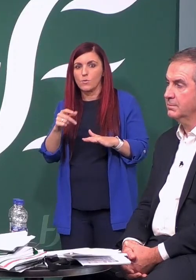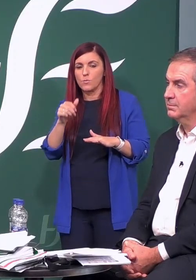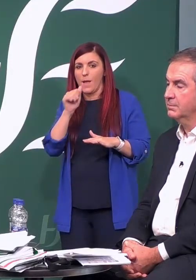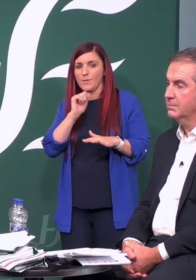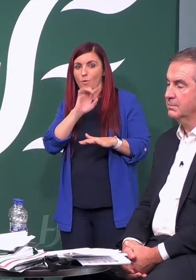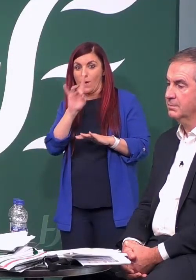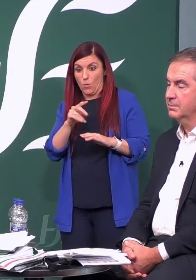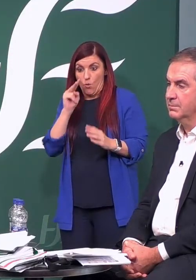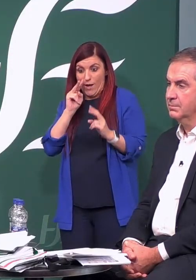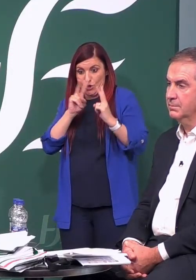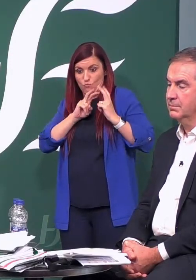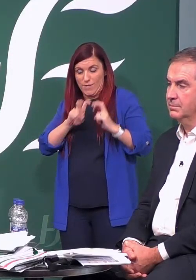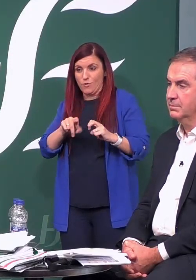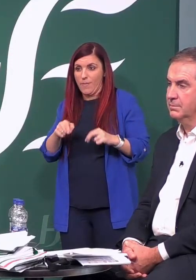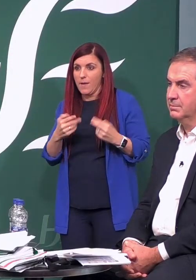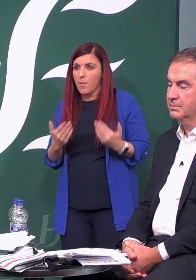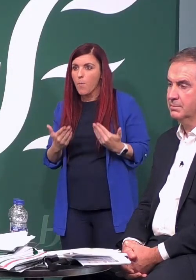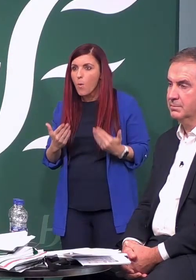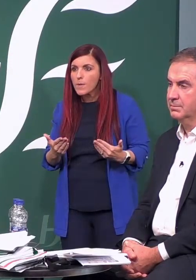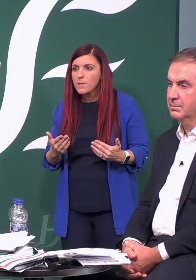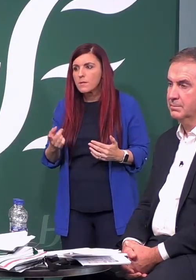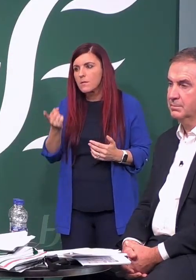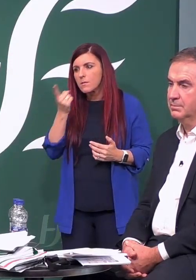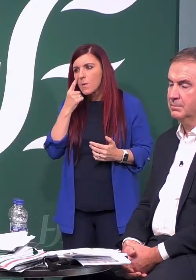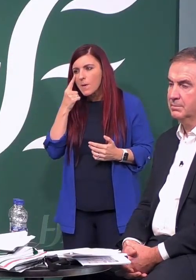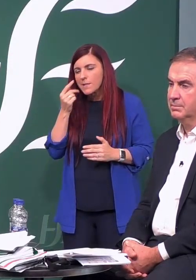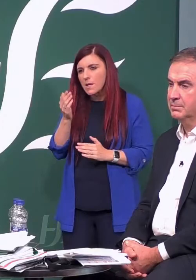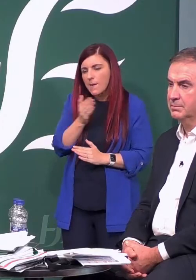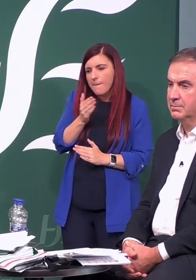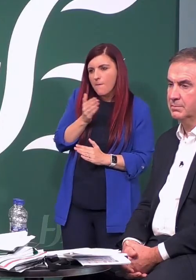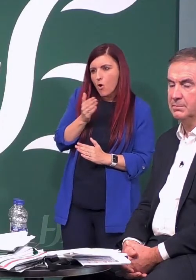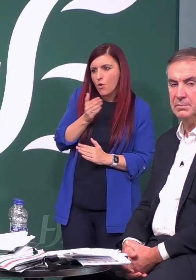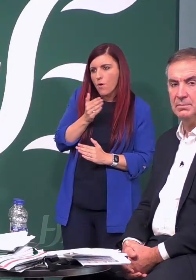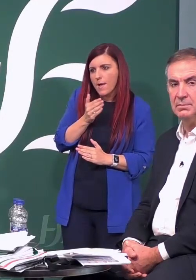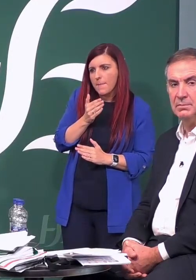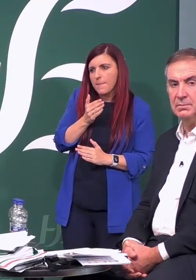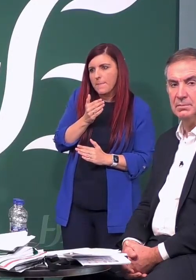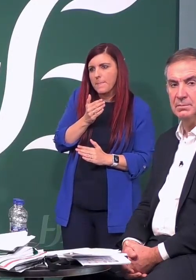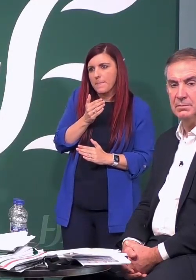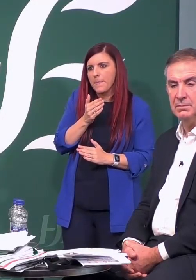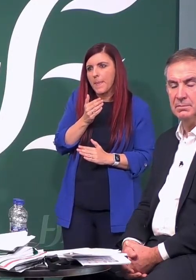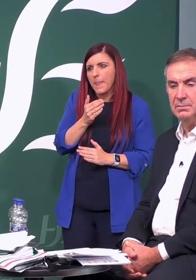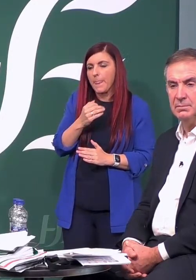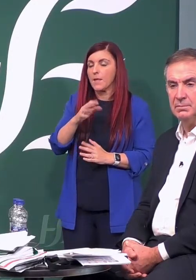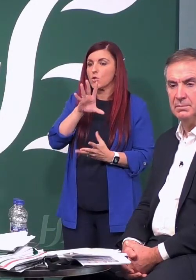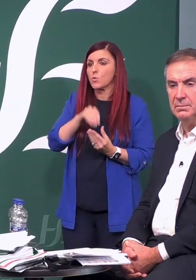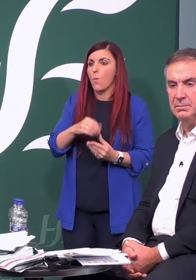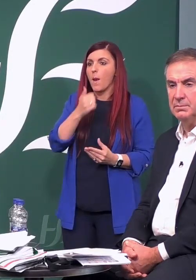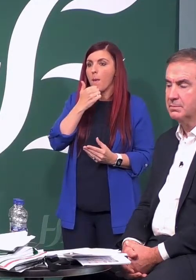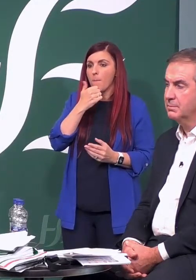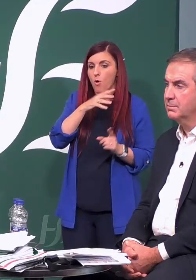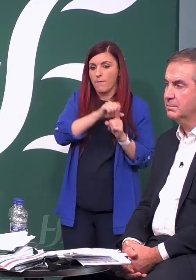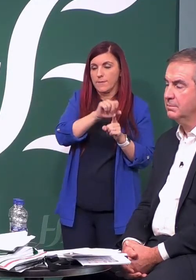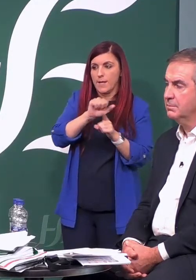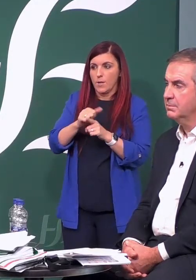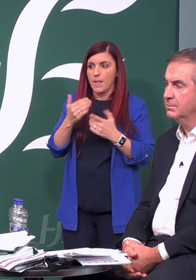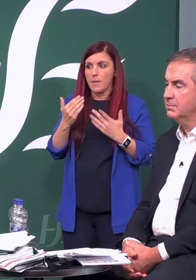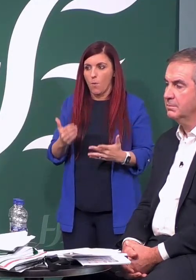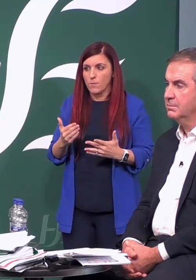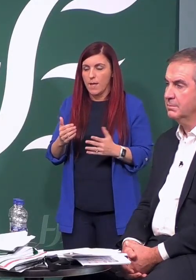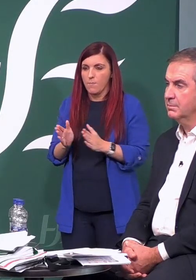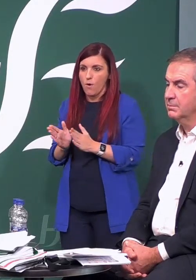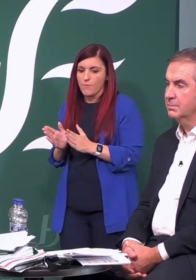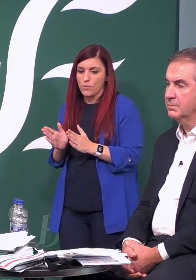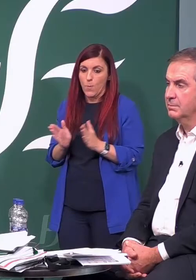where we see, as I showed, I don't know if you saw, you might have been here for earlier, in the profile of cases we have at the moment, there's a shift to the